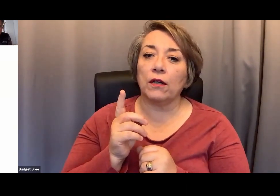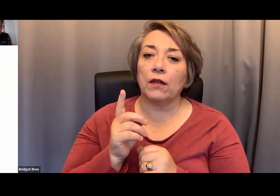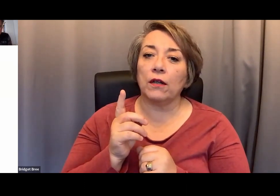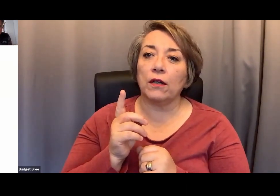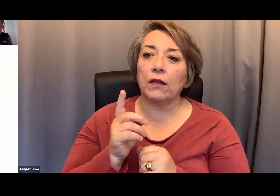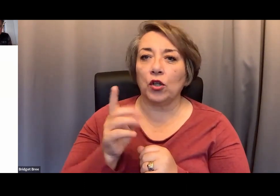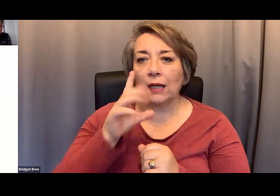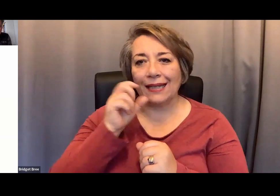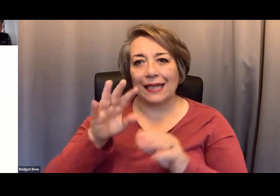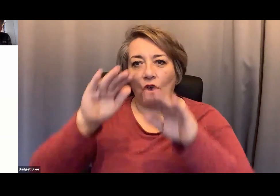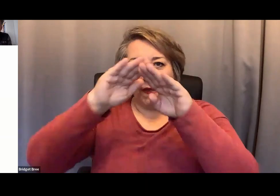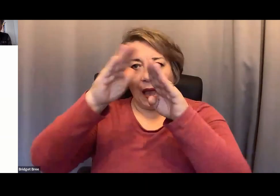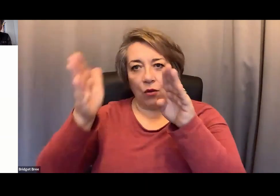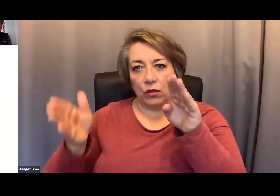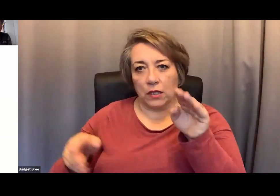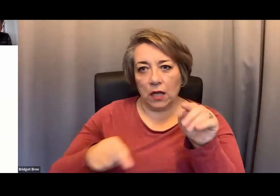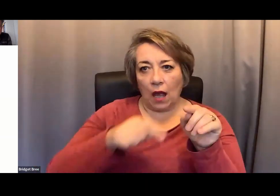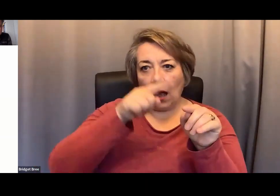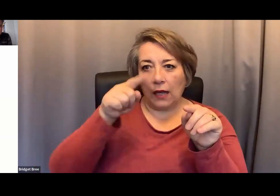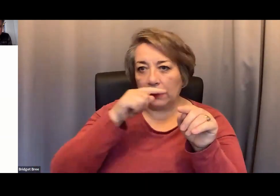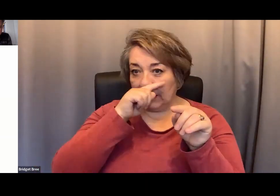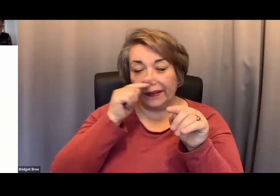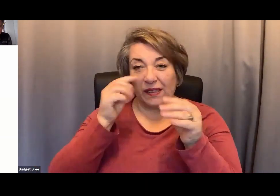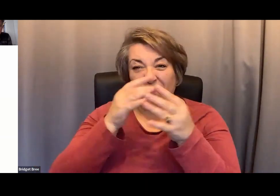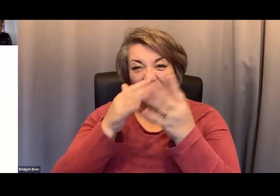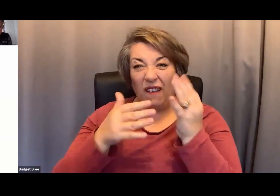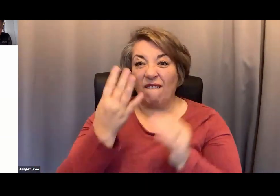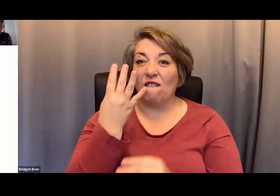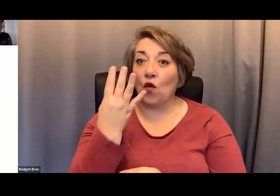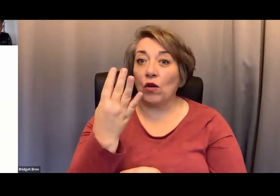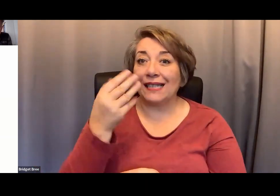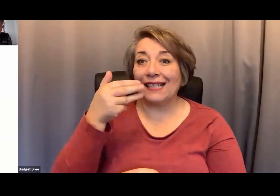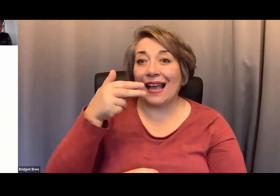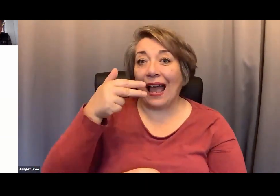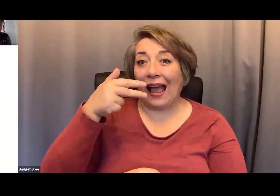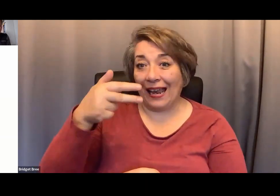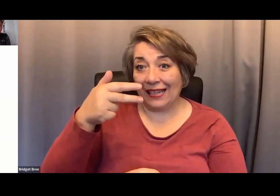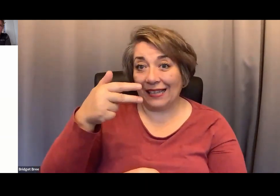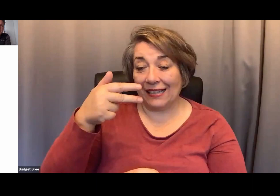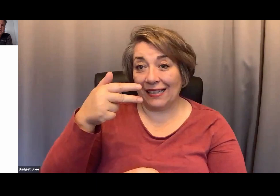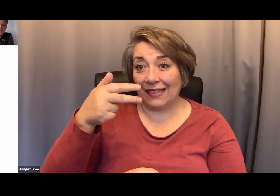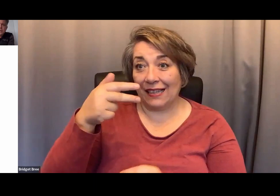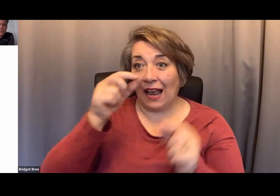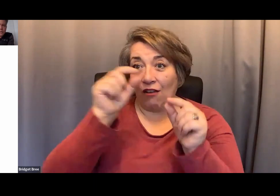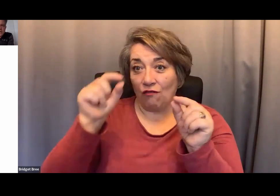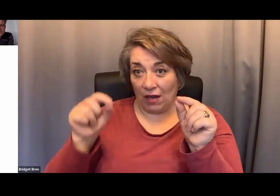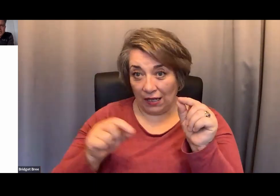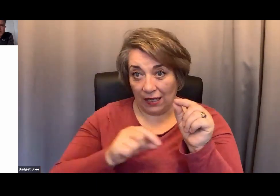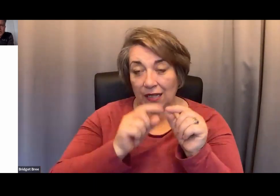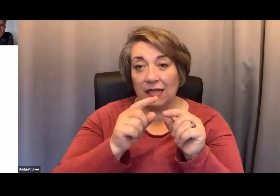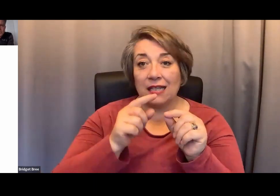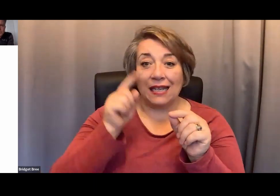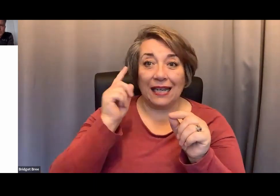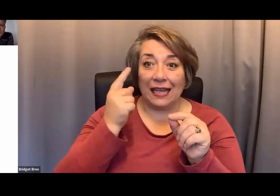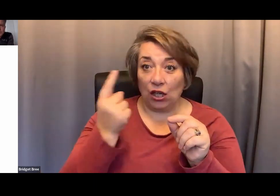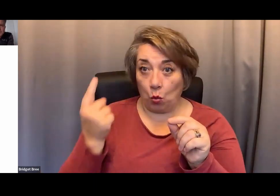the outside of the donut and breaking it into 48 different areas that each have a local and global impact. So you could again say,